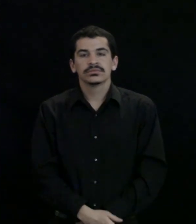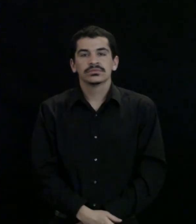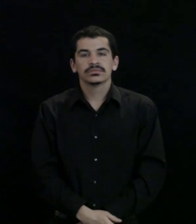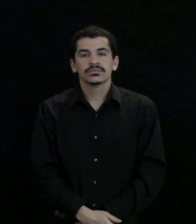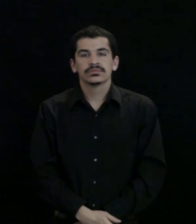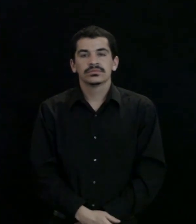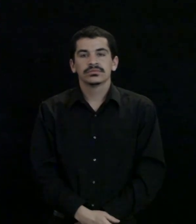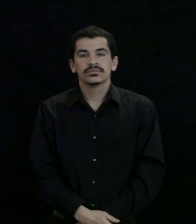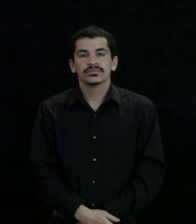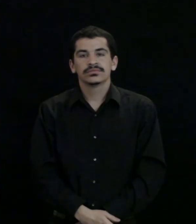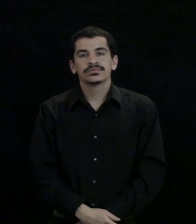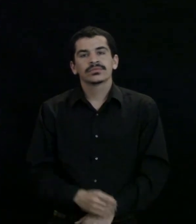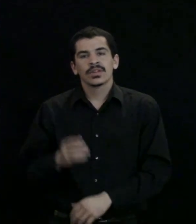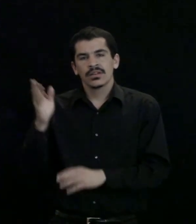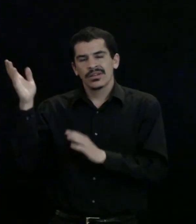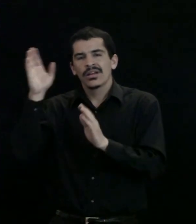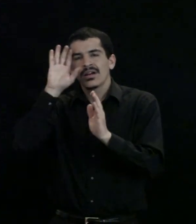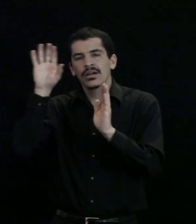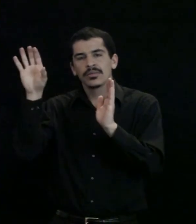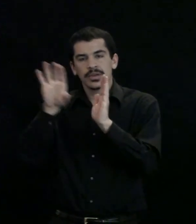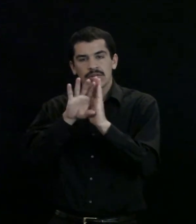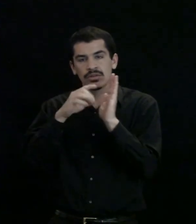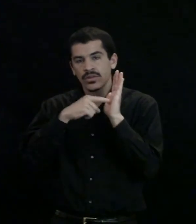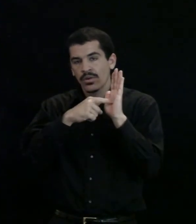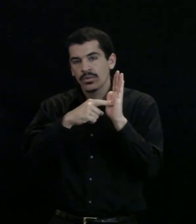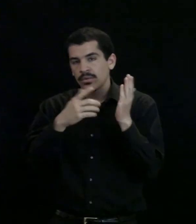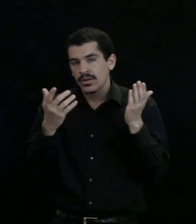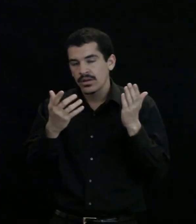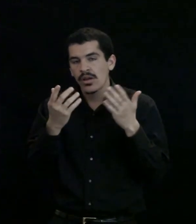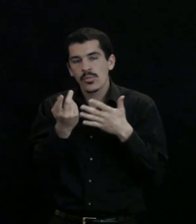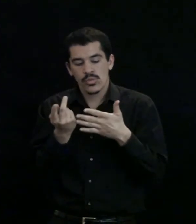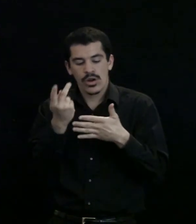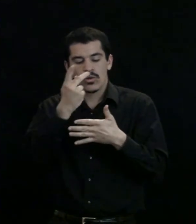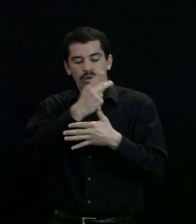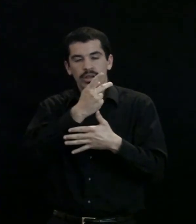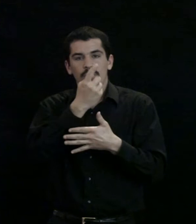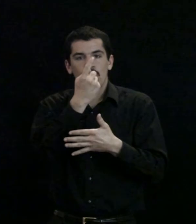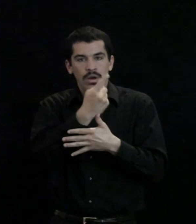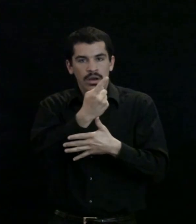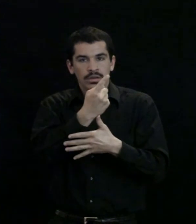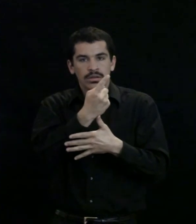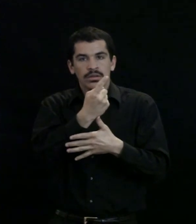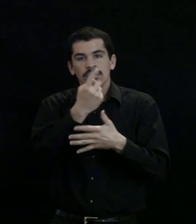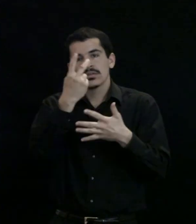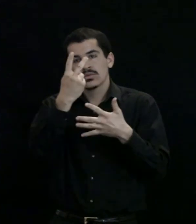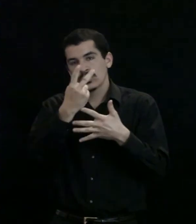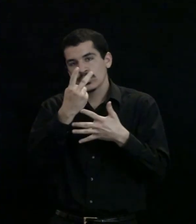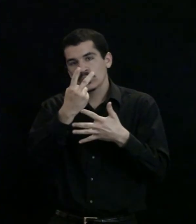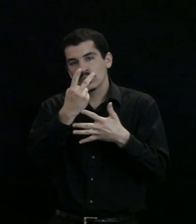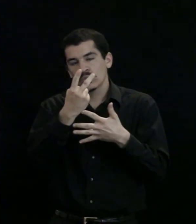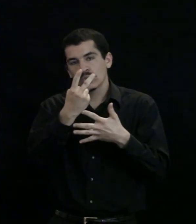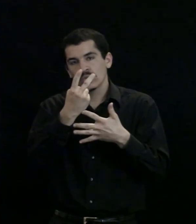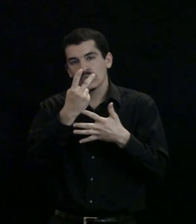This is a diagram that shows priority 1, priority 2,